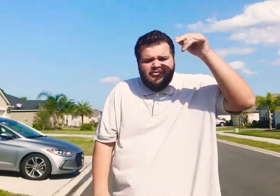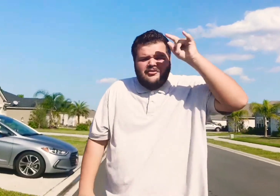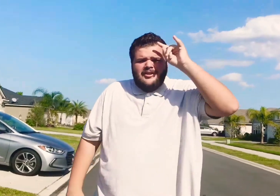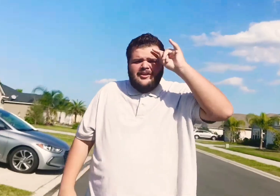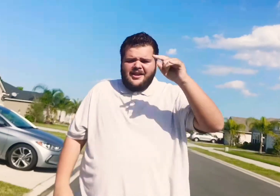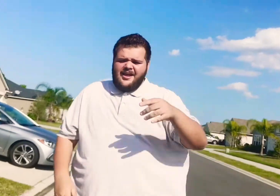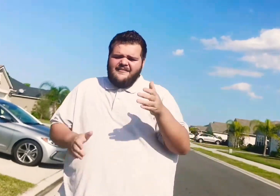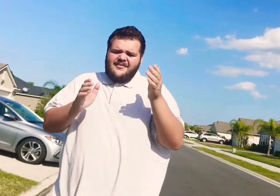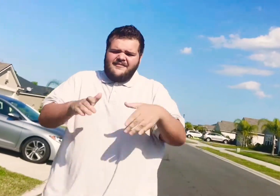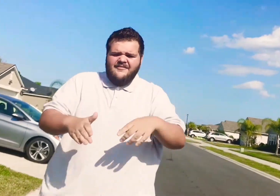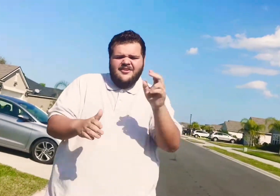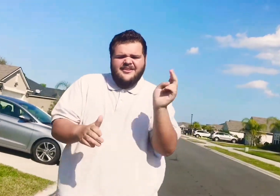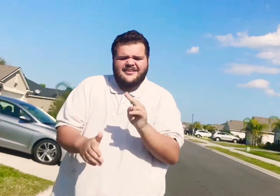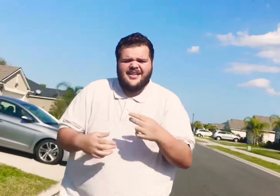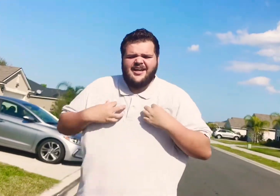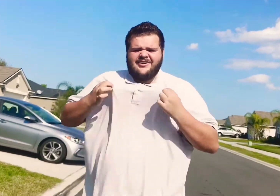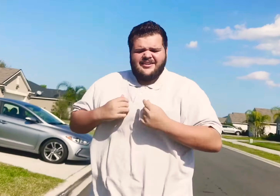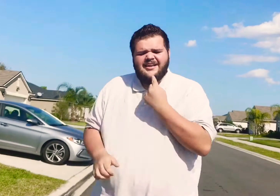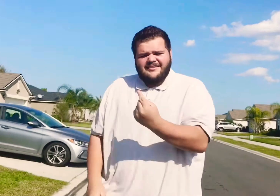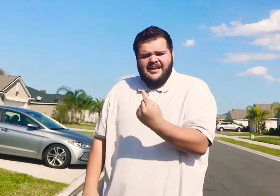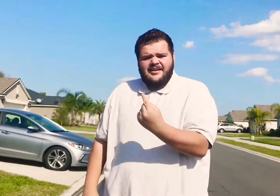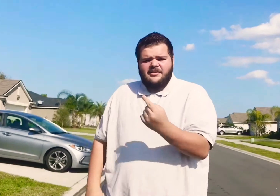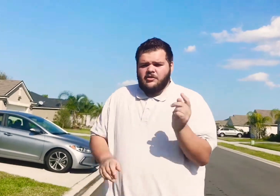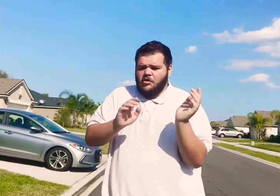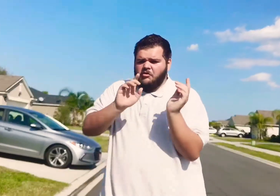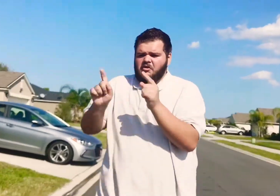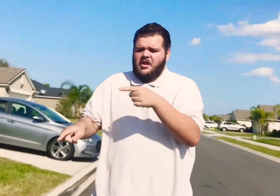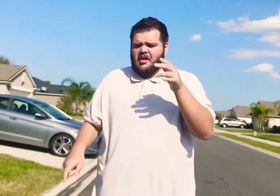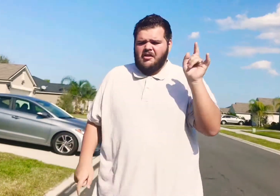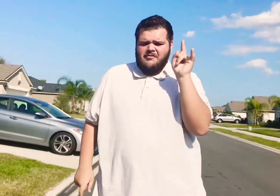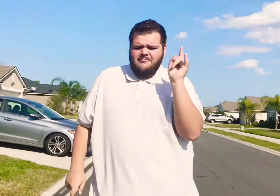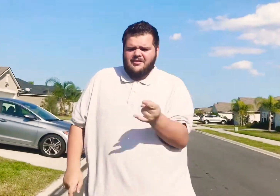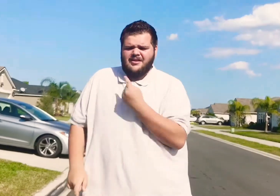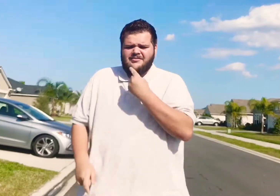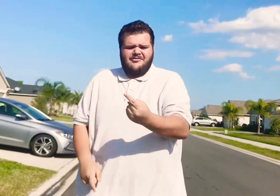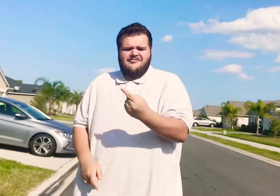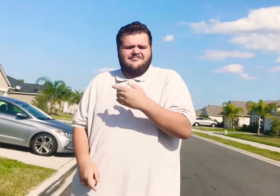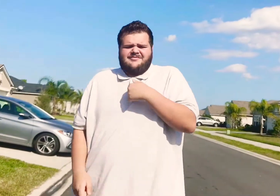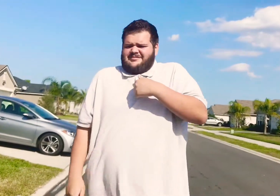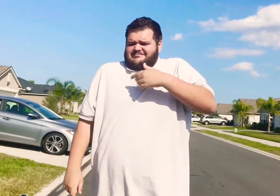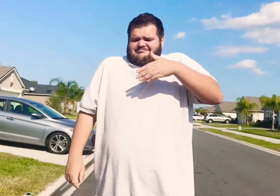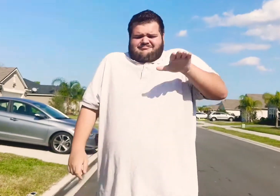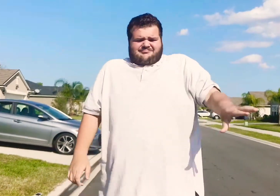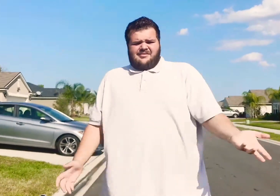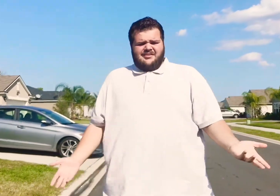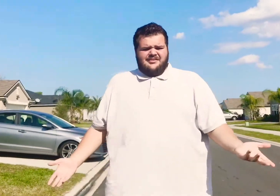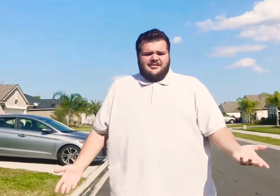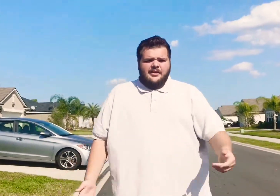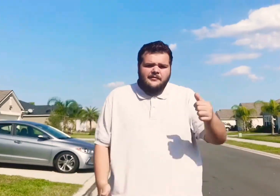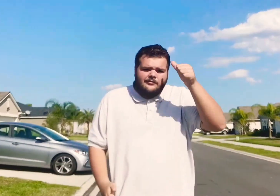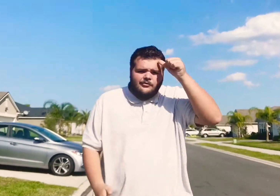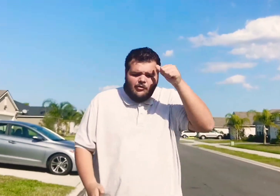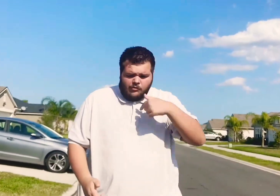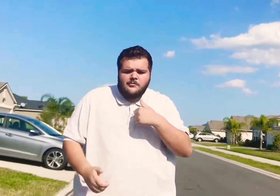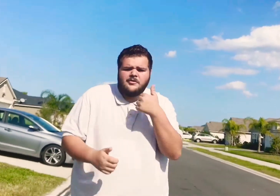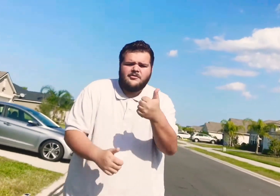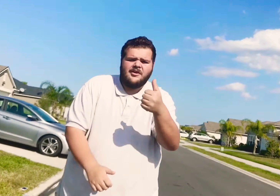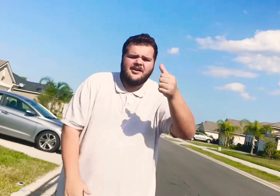I sold my soul to the devil for a designer. They said, go to hell, but I told them I don't wanna. If